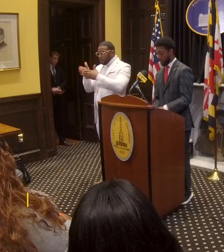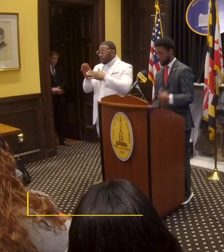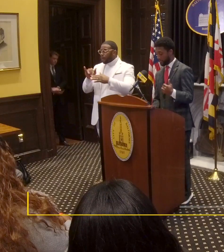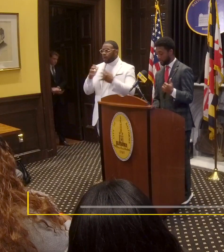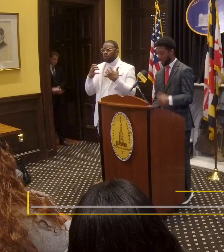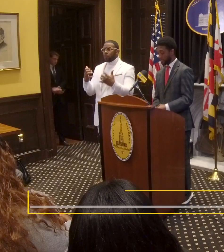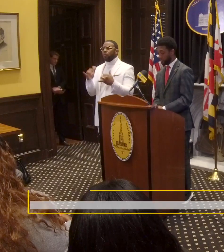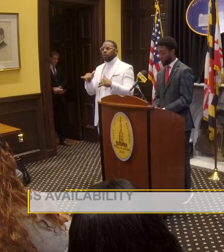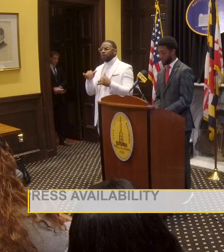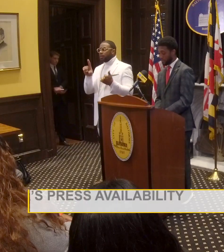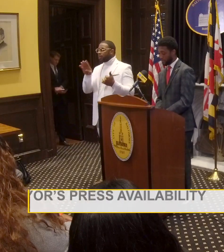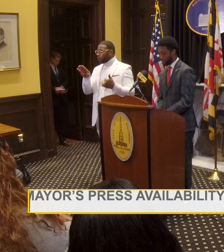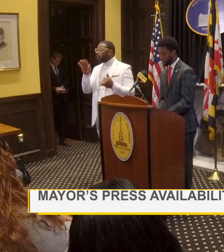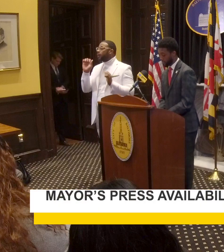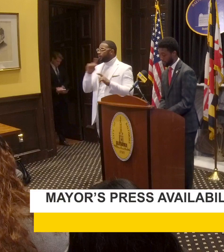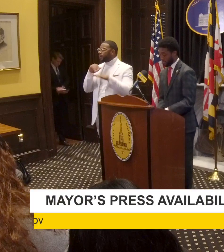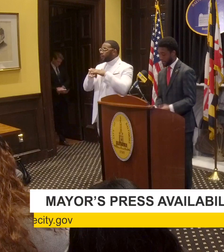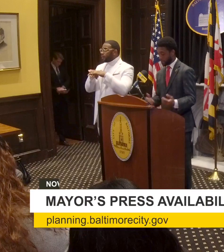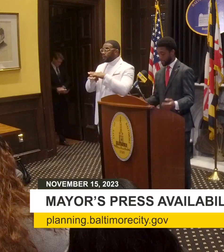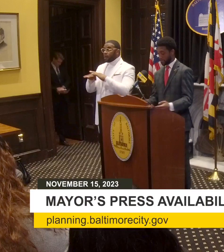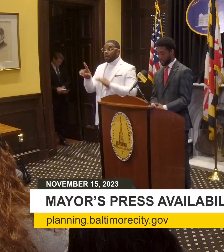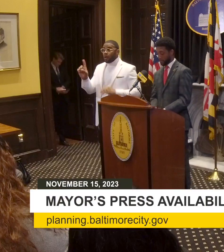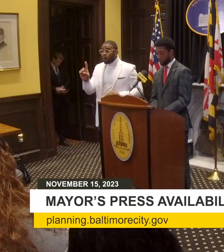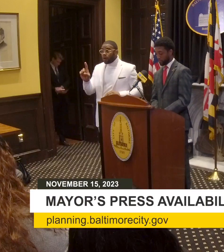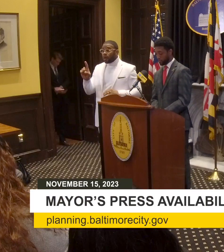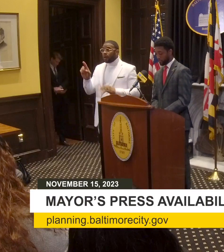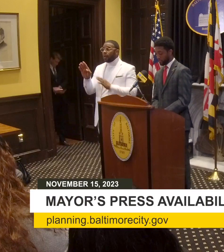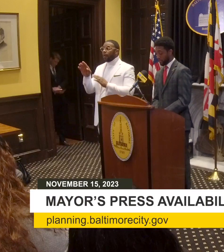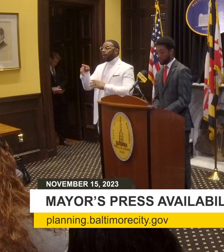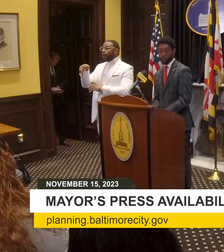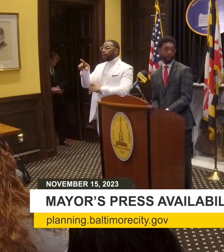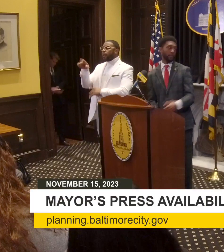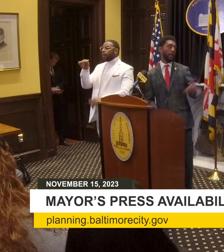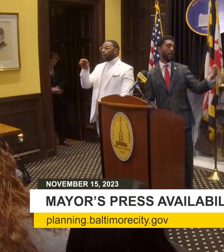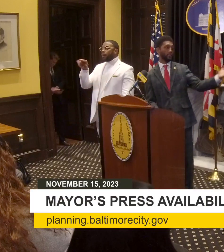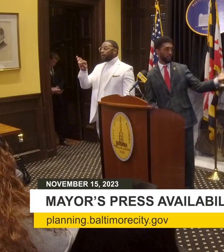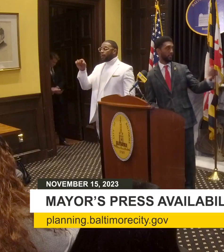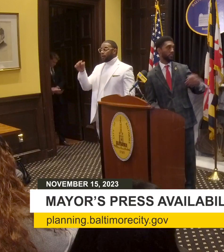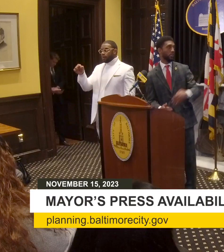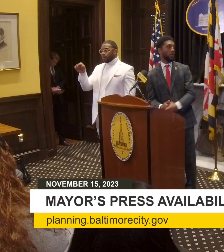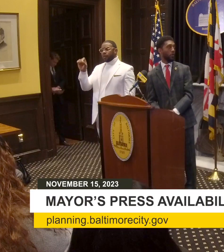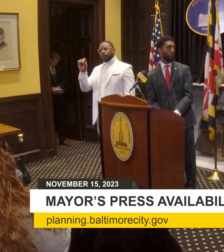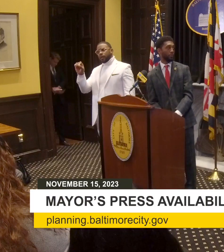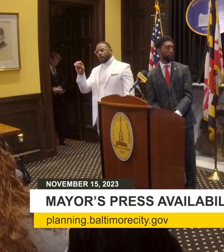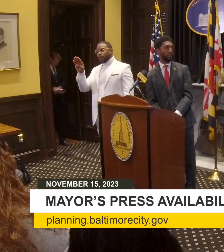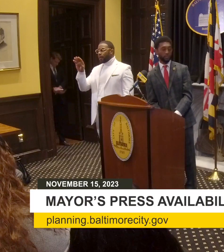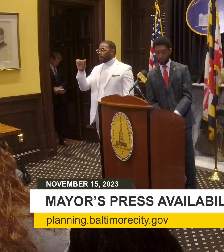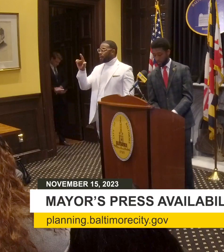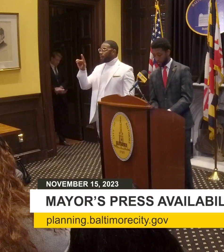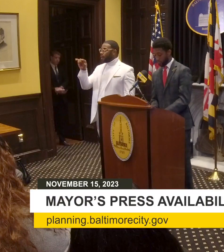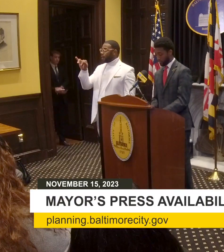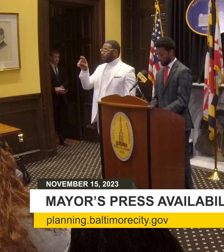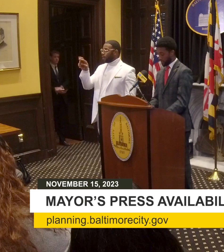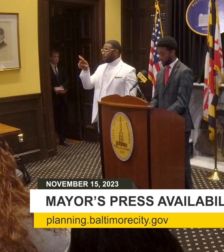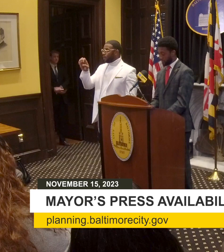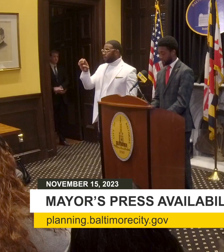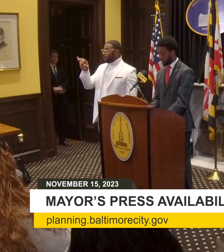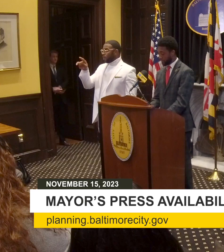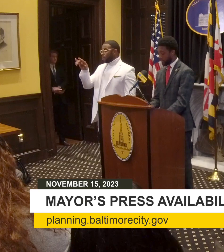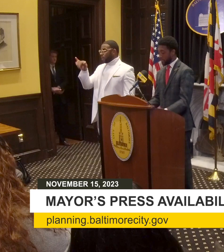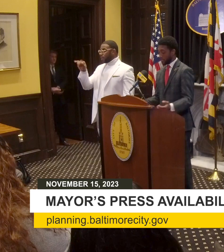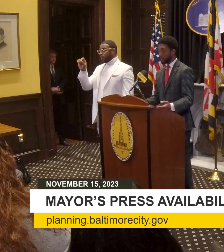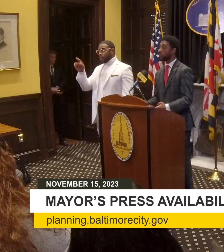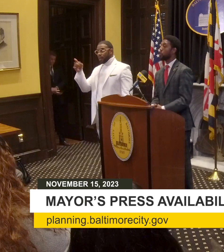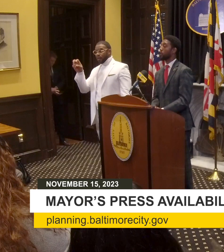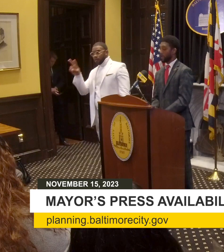crews. This dashboard can be accessed at planning.baltimorecity.gov. And obviously, it's on this picture on the screen to your